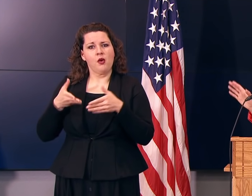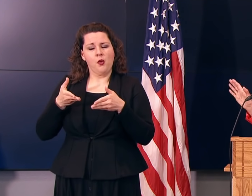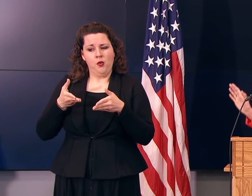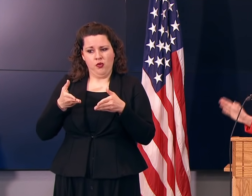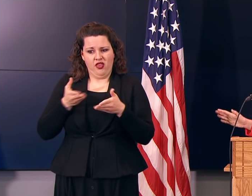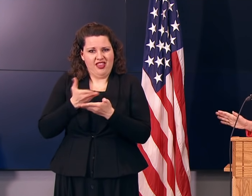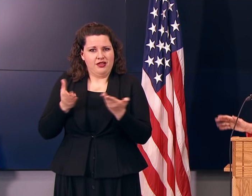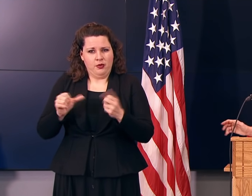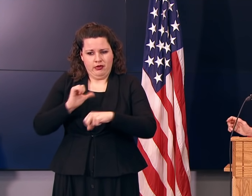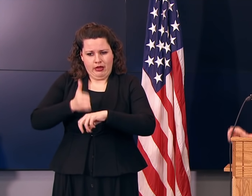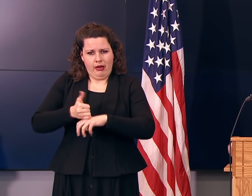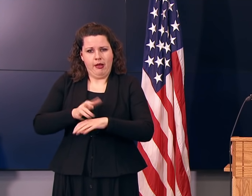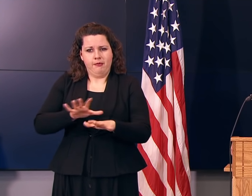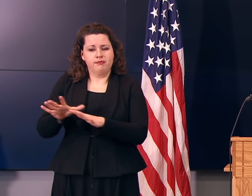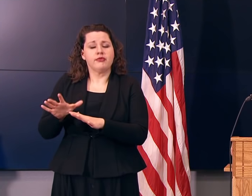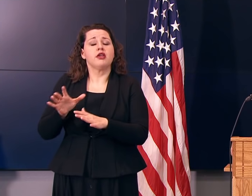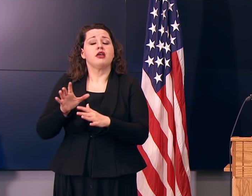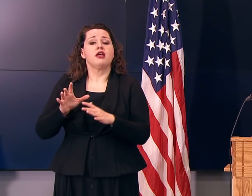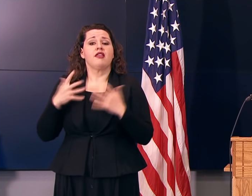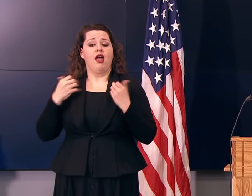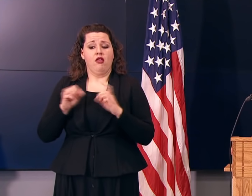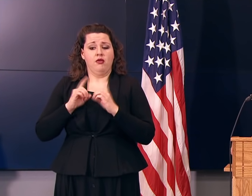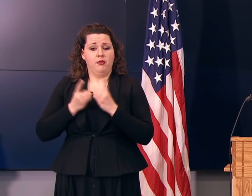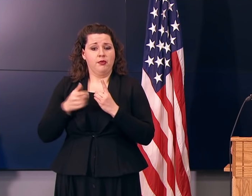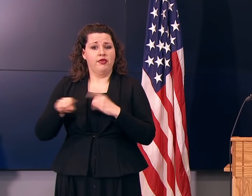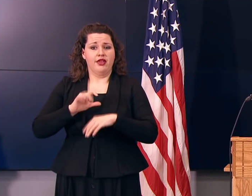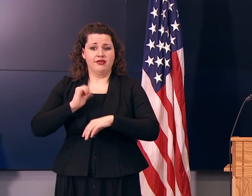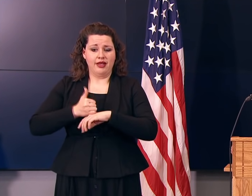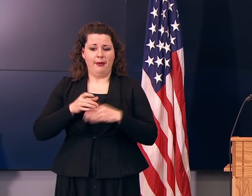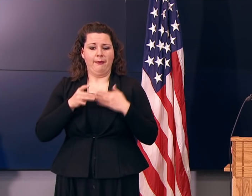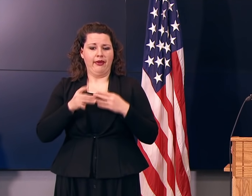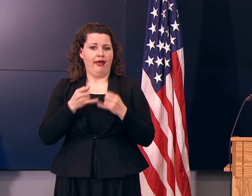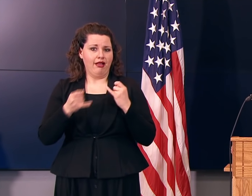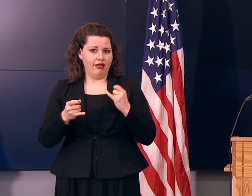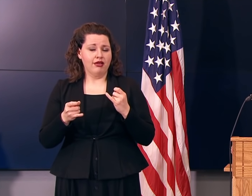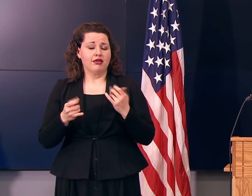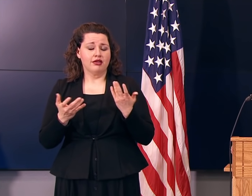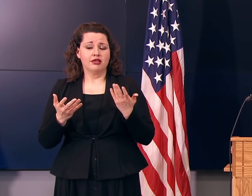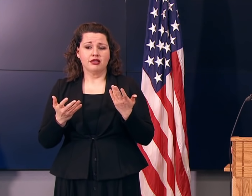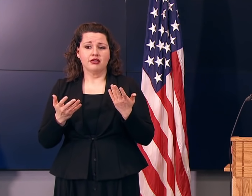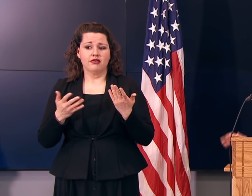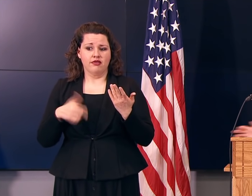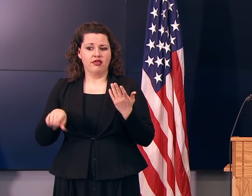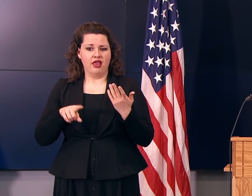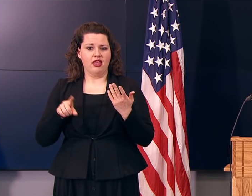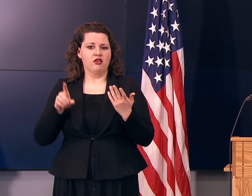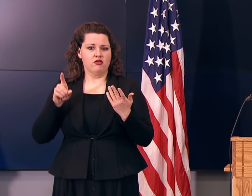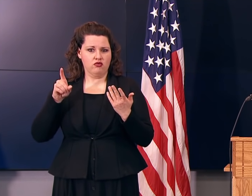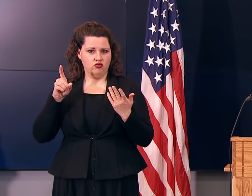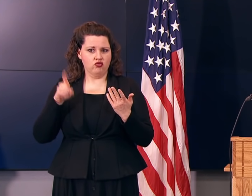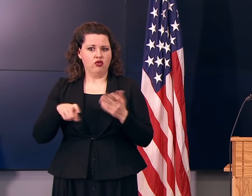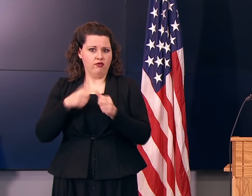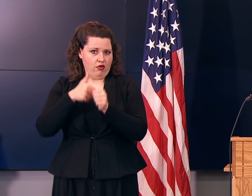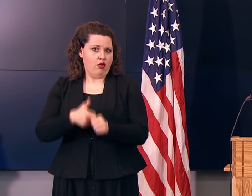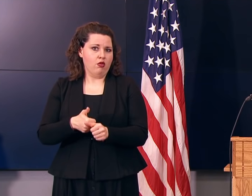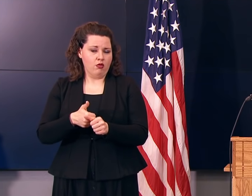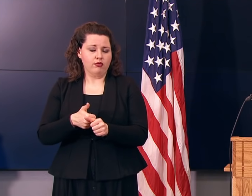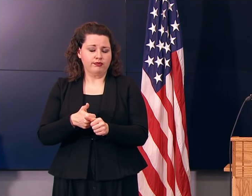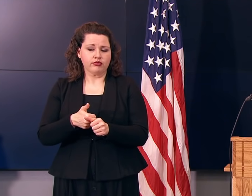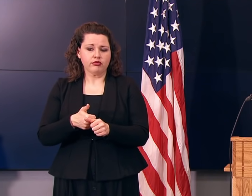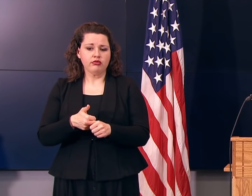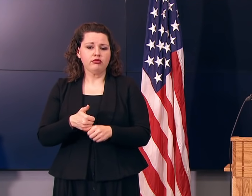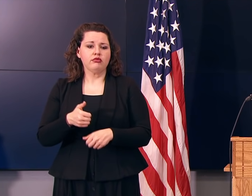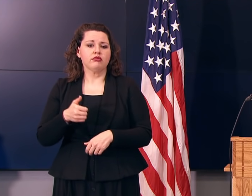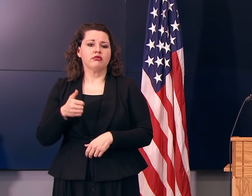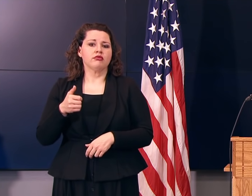in place. The Department of Public Health has put together guidelines that they should, follow